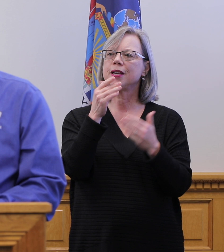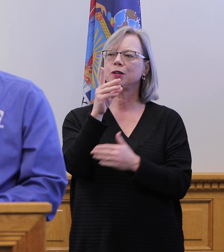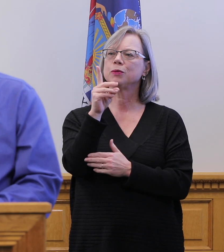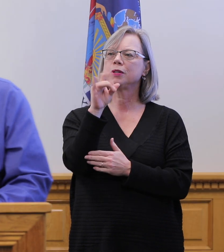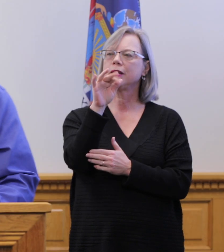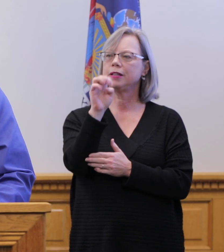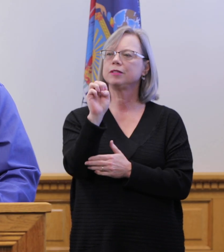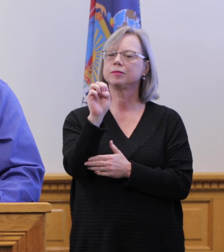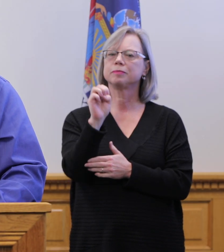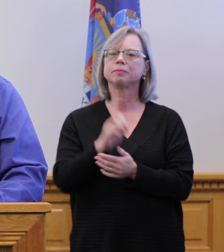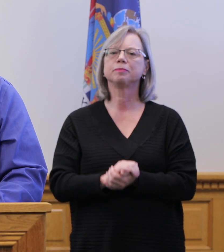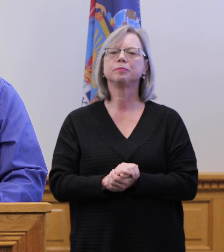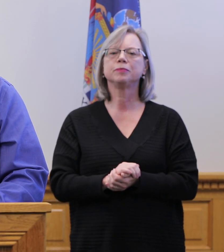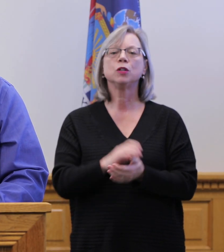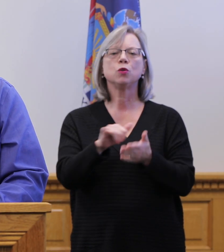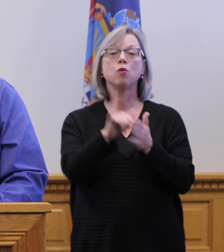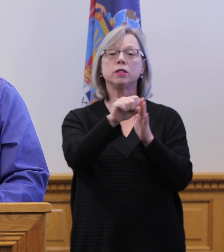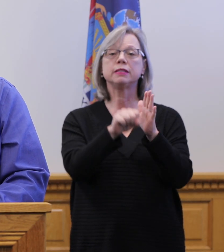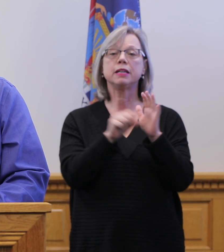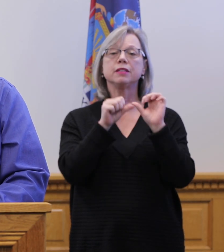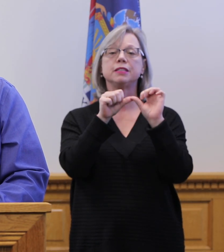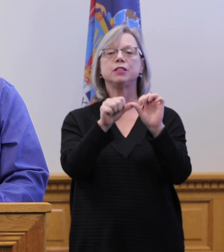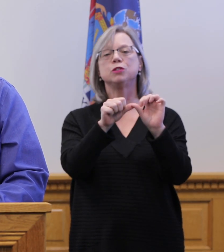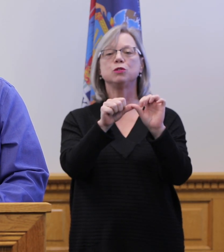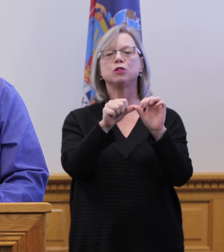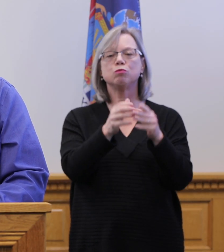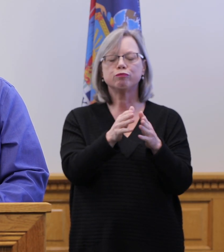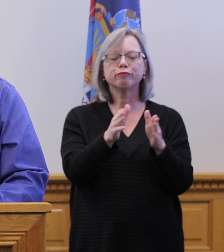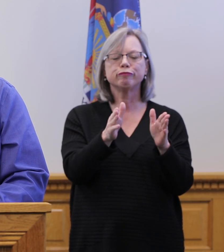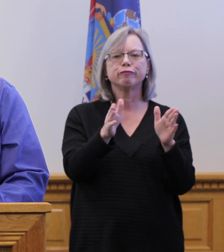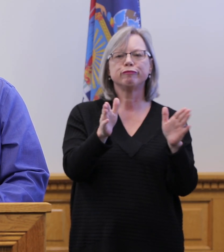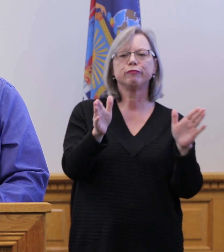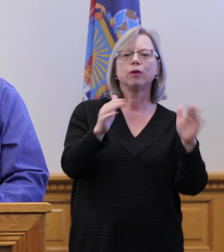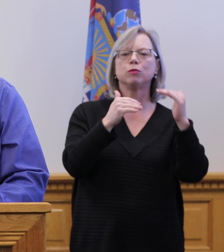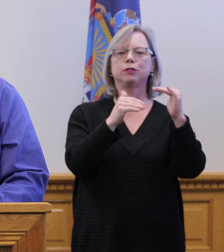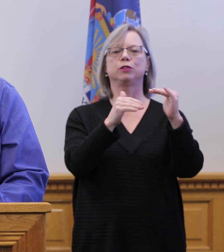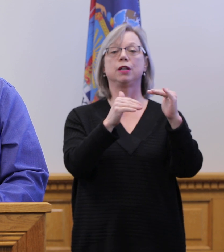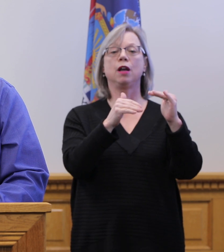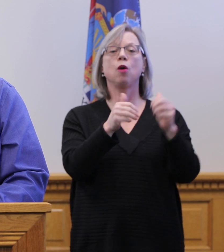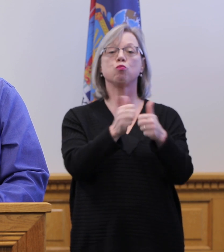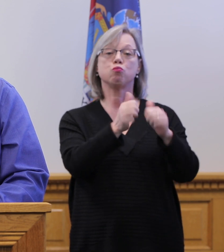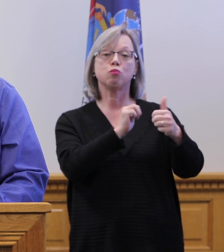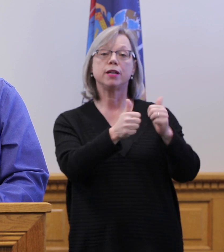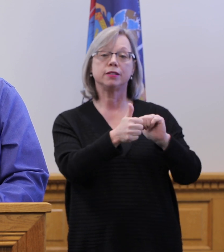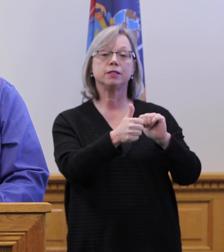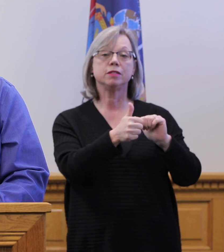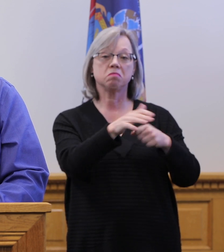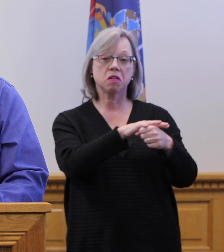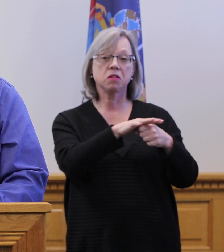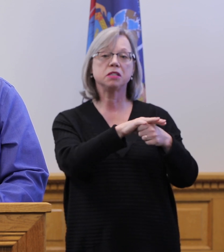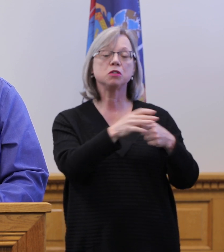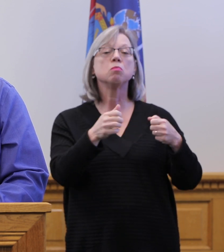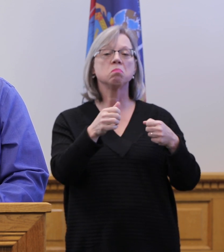Thank you, Diane. New York State continues to loosen restrictions. Racing venues were allowed to open at 20% capacity